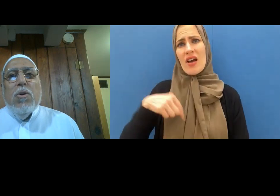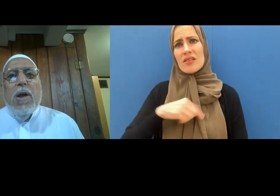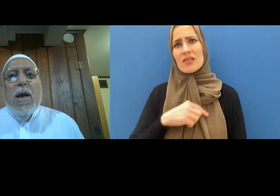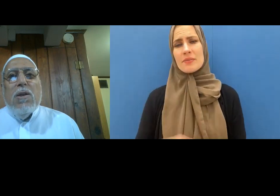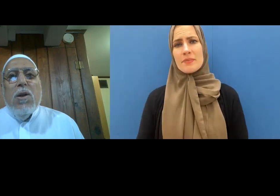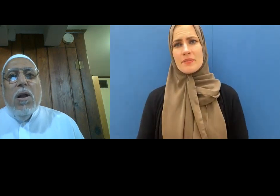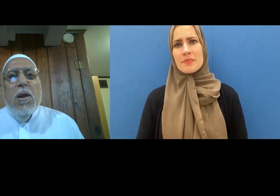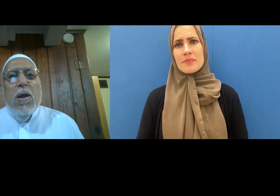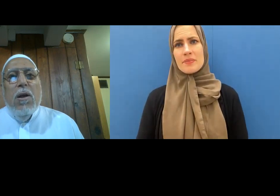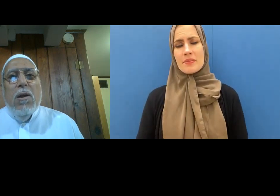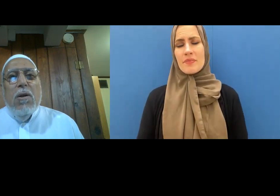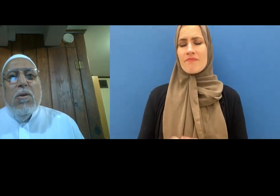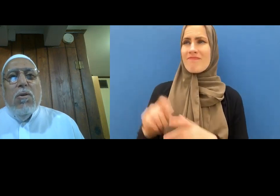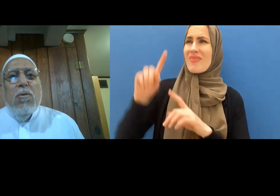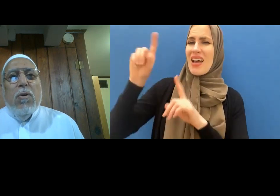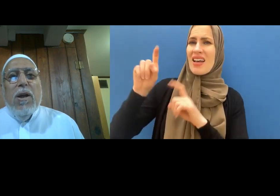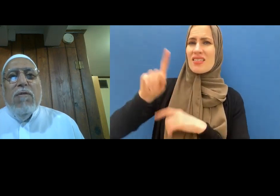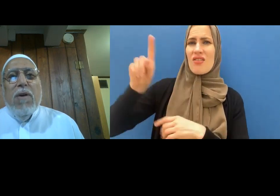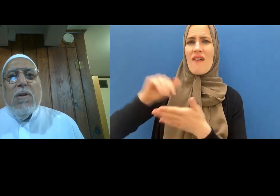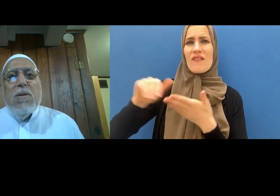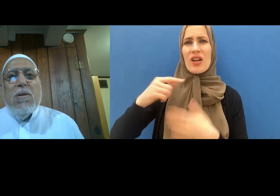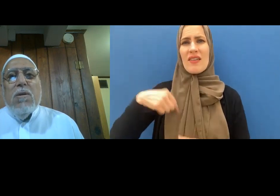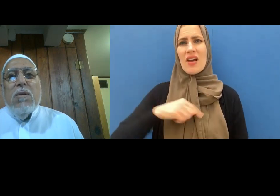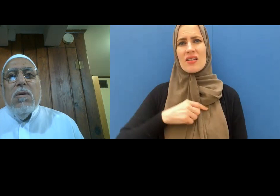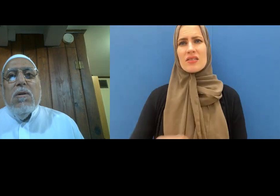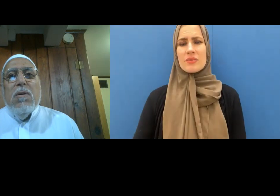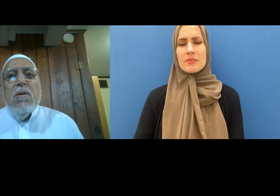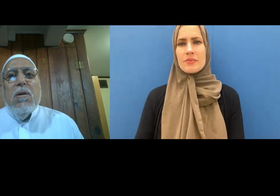We should ask Allah to forgive us.